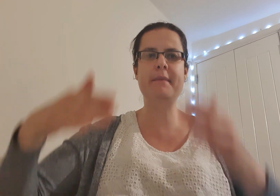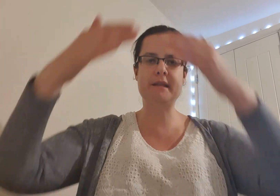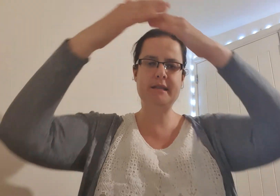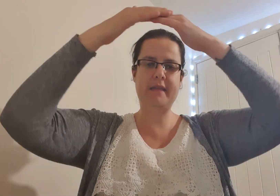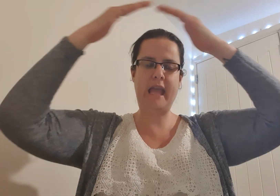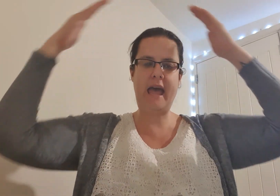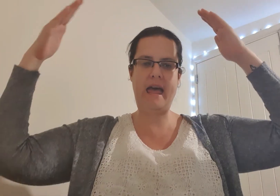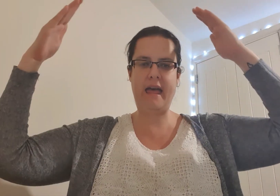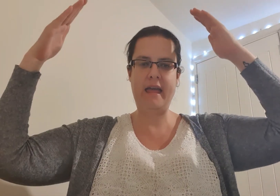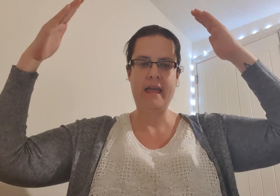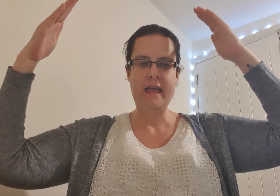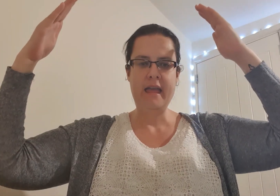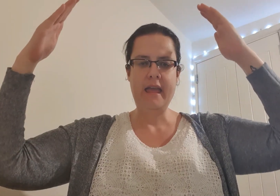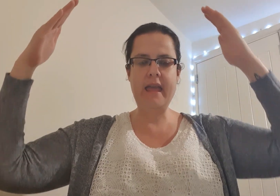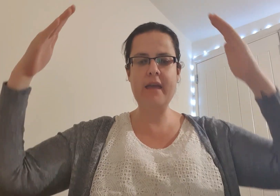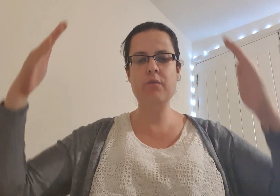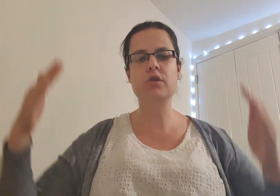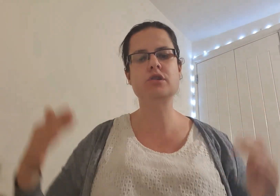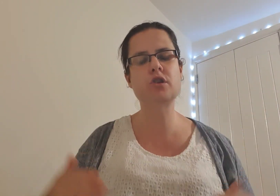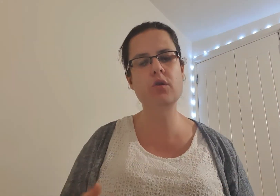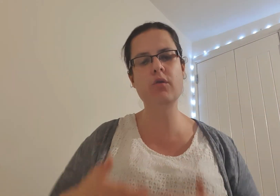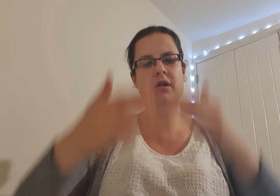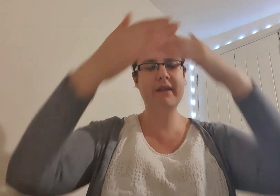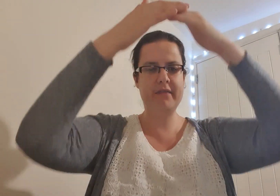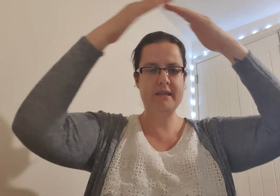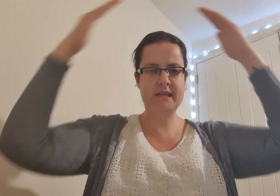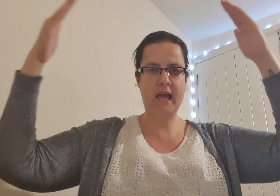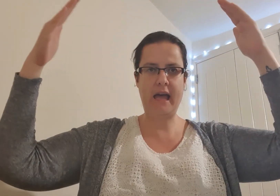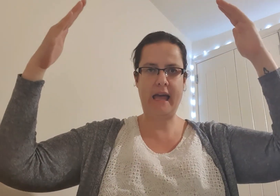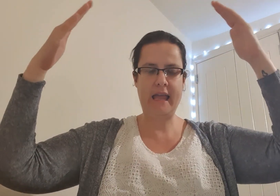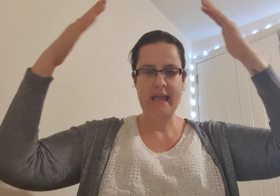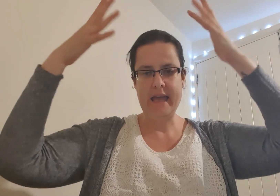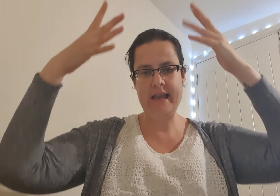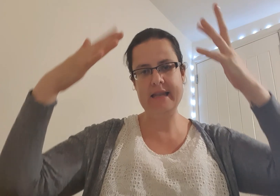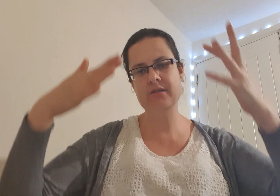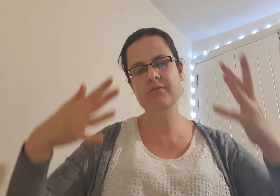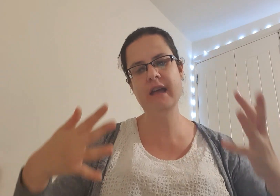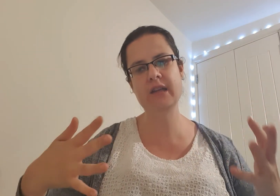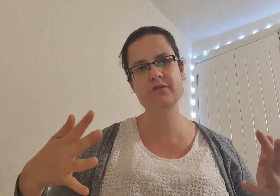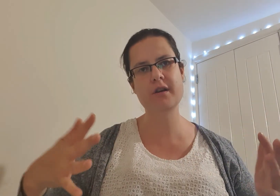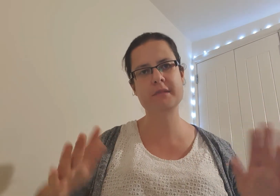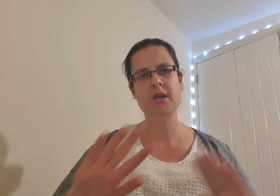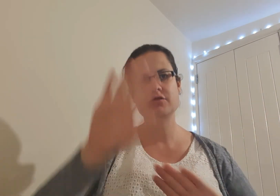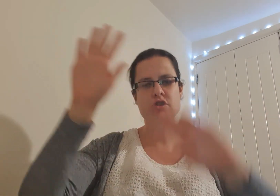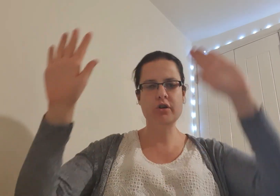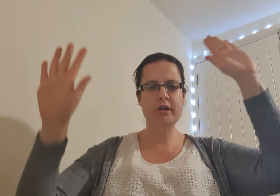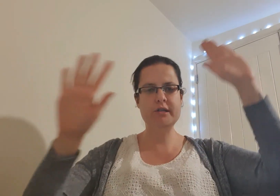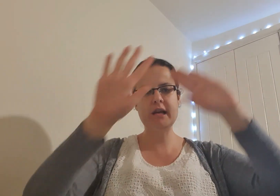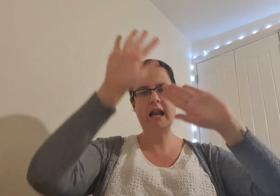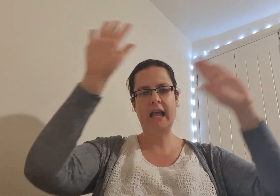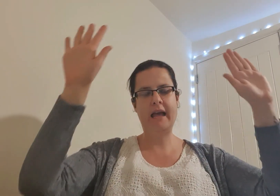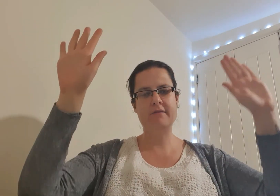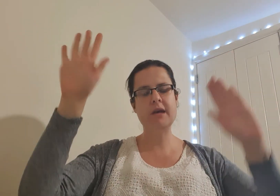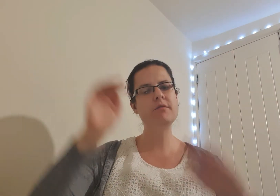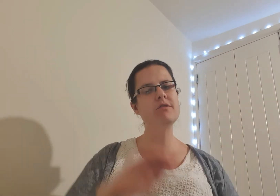into the air. It was cooler in the sky, and little Raindrop joined the clouds that were